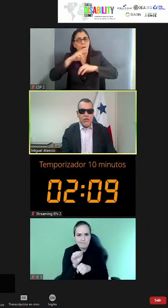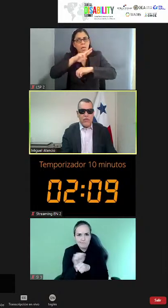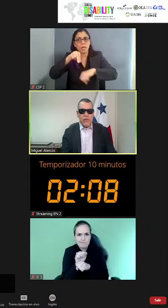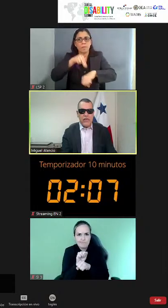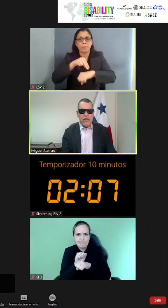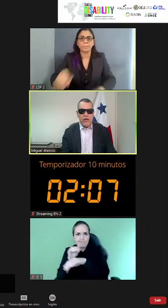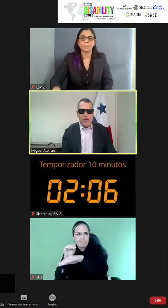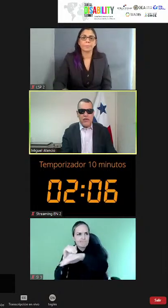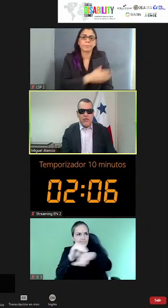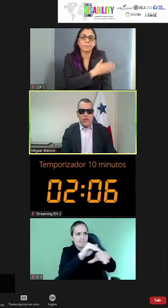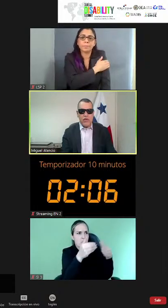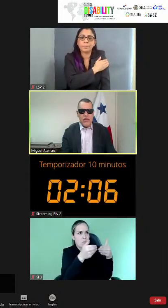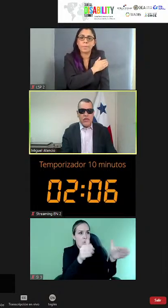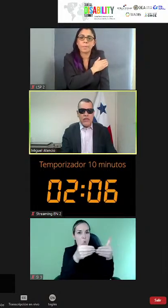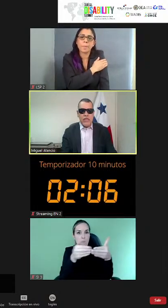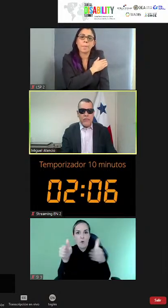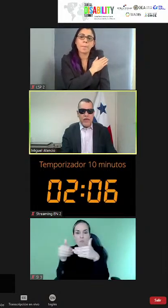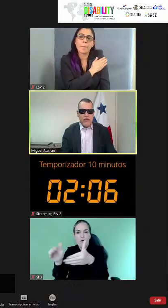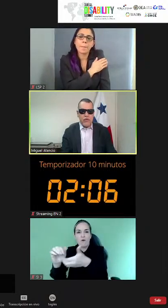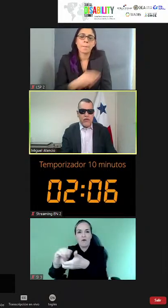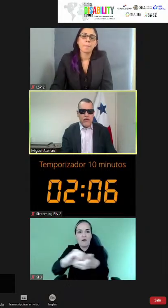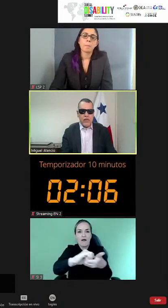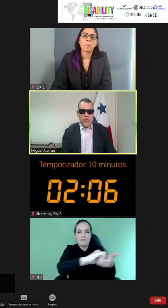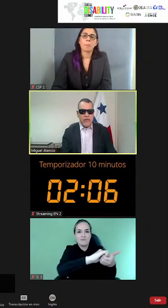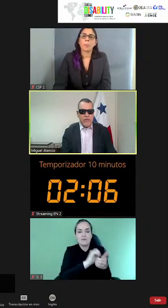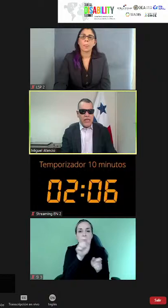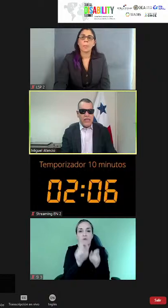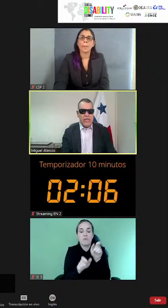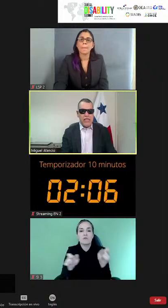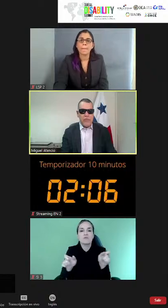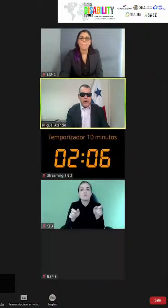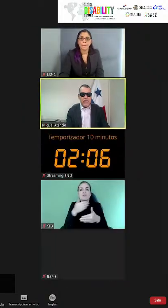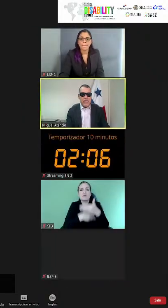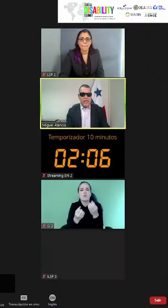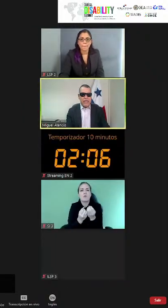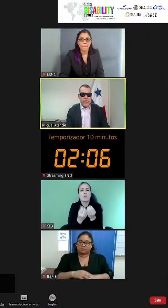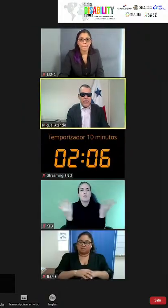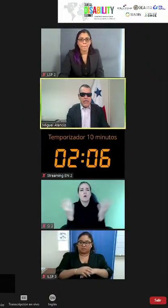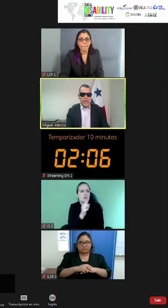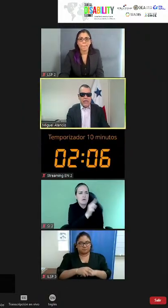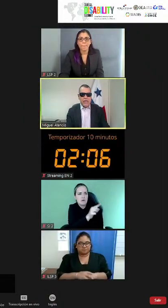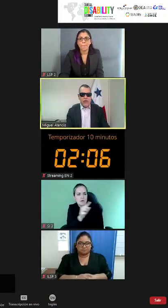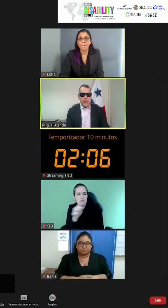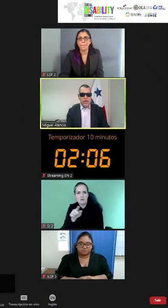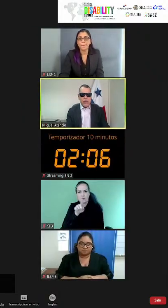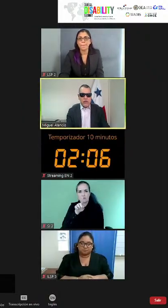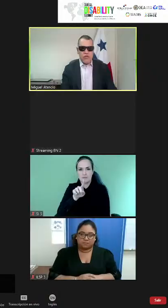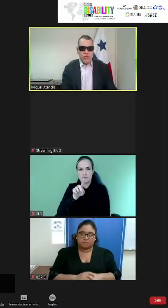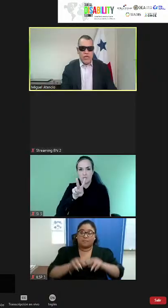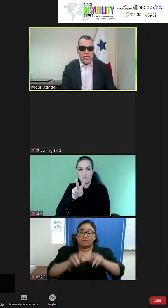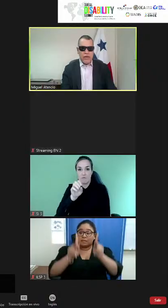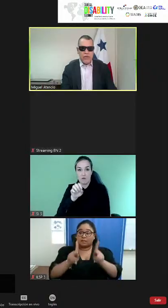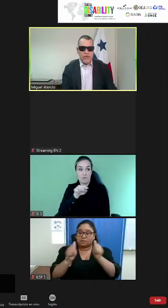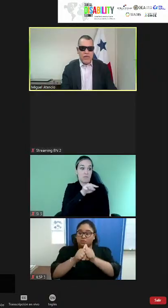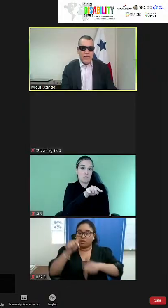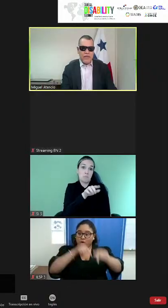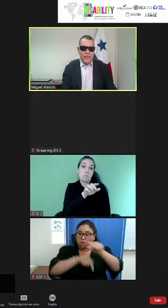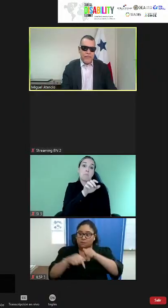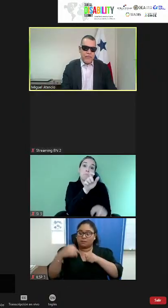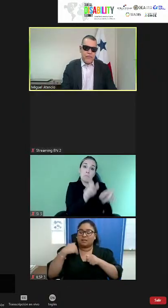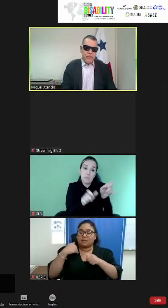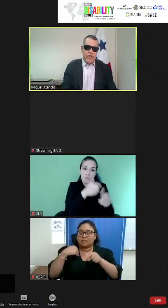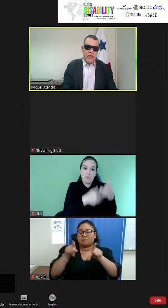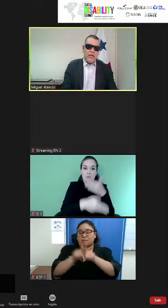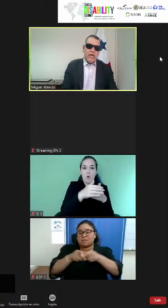nationwide we will get more than 120 organizations of persons with disabilities and parents with